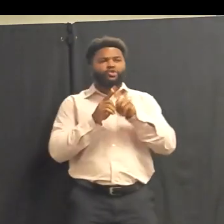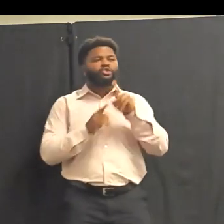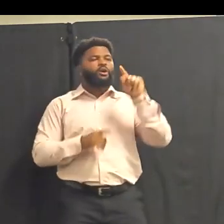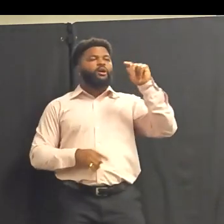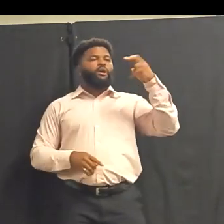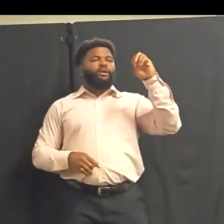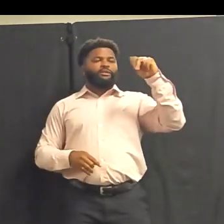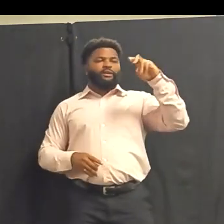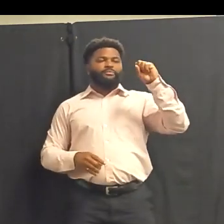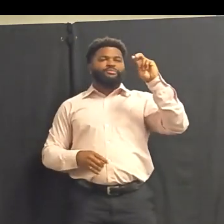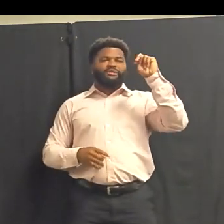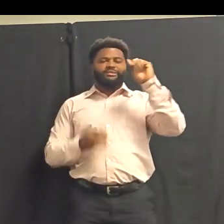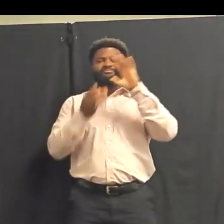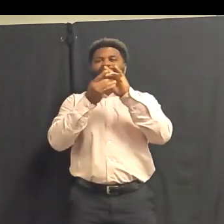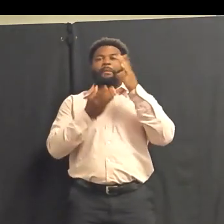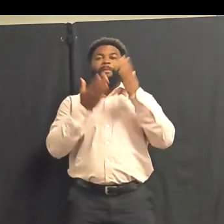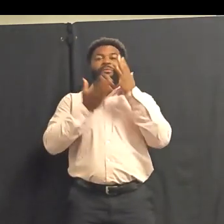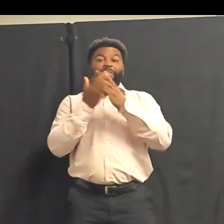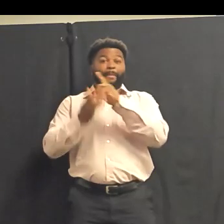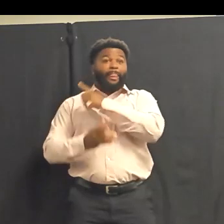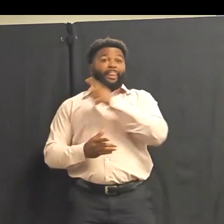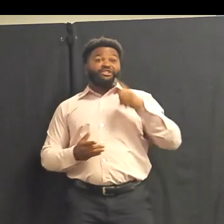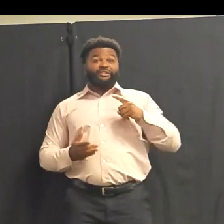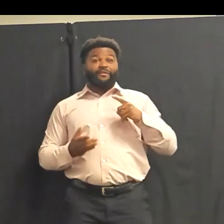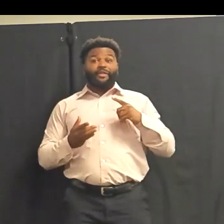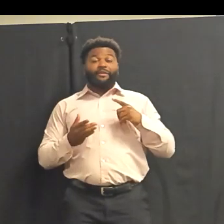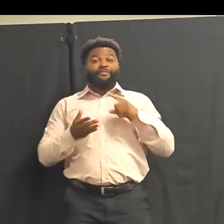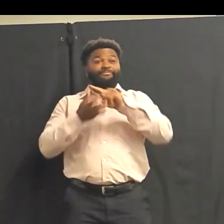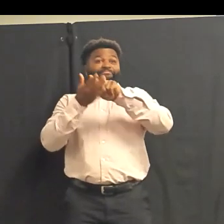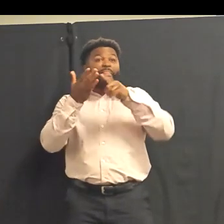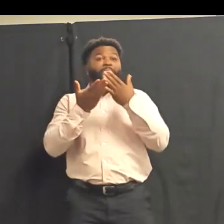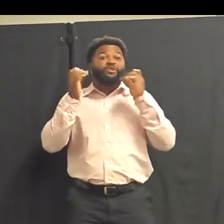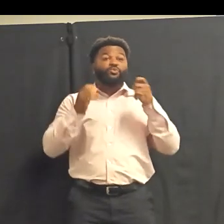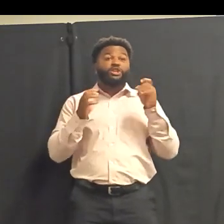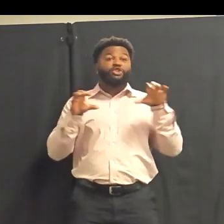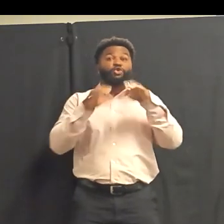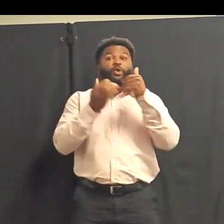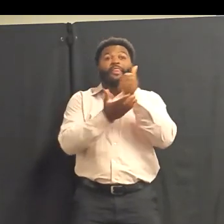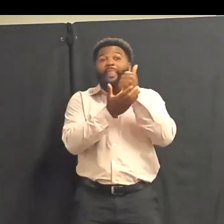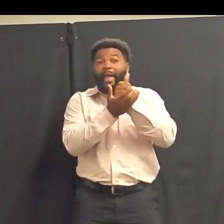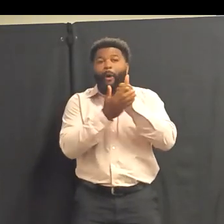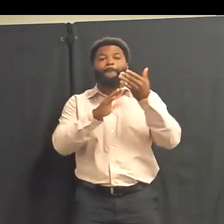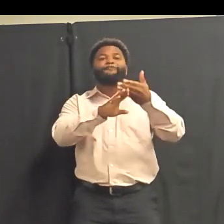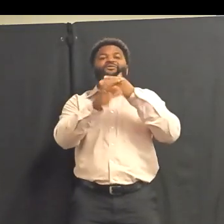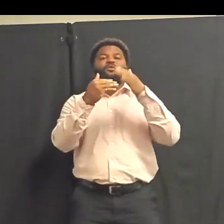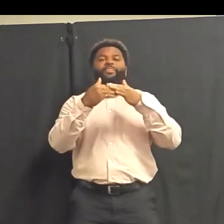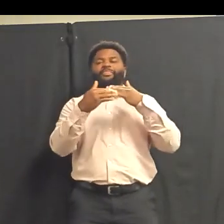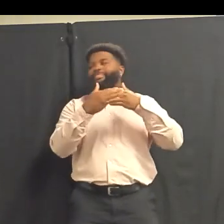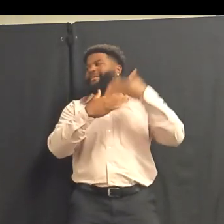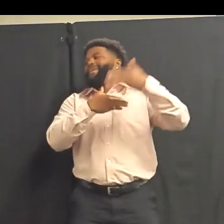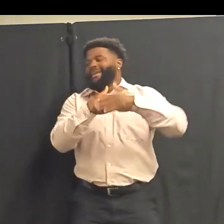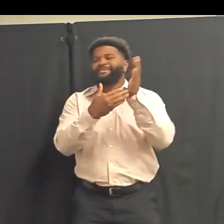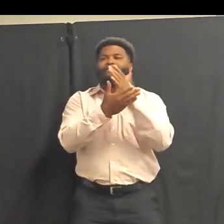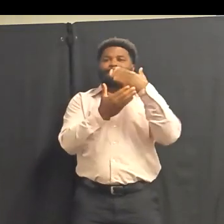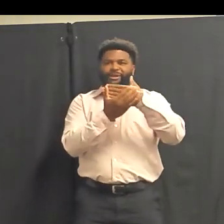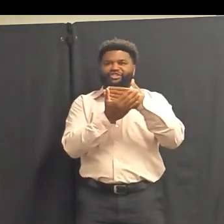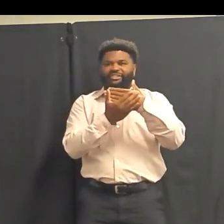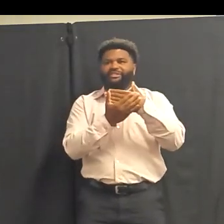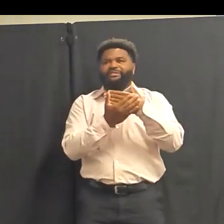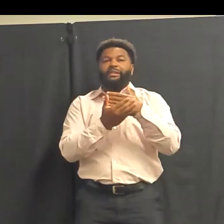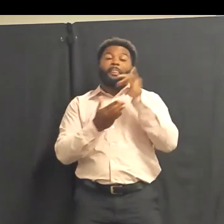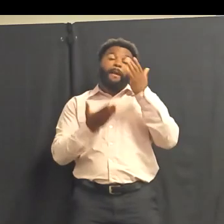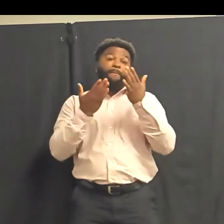some legislative things that we might be able to do to help in the interim before the next budget session, which would open